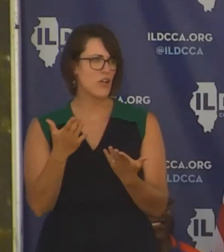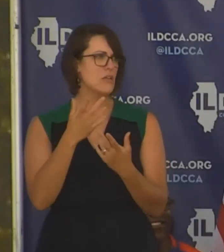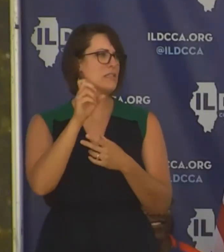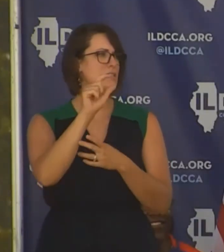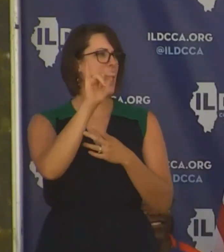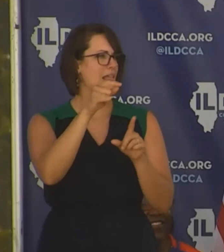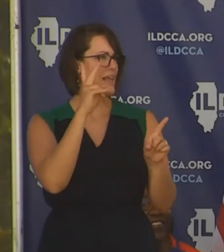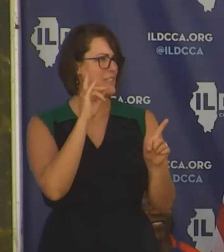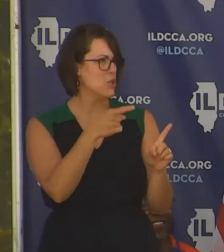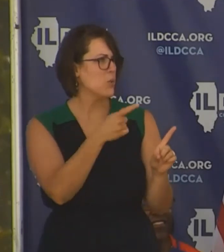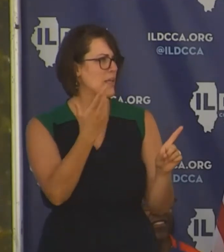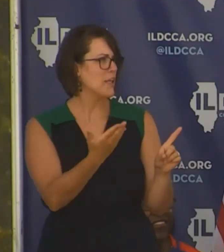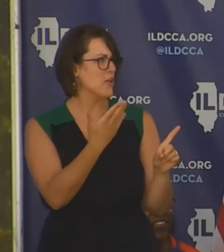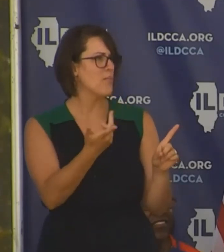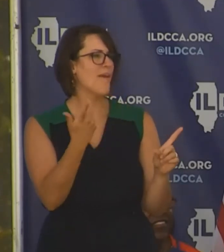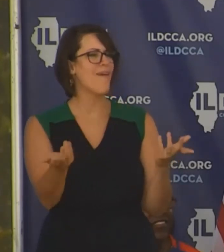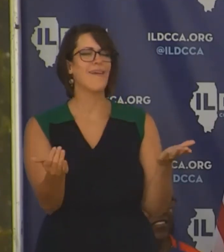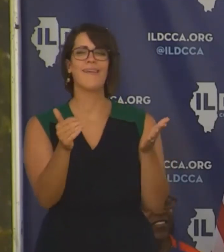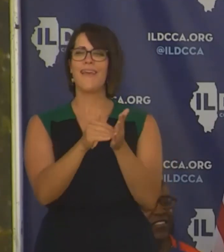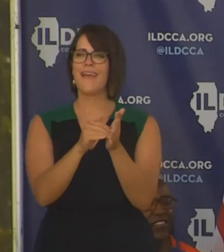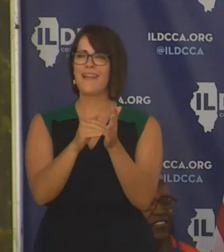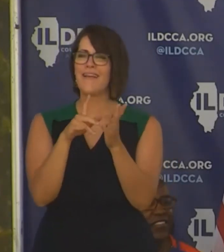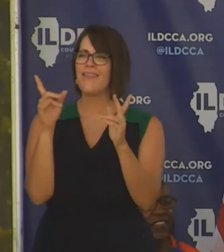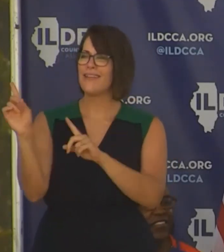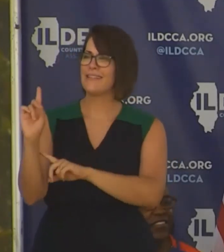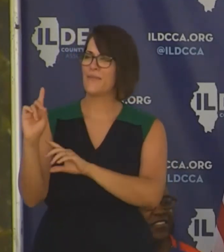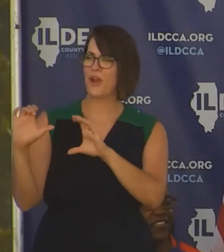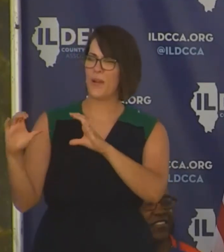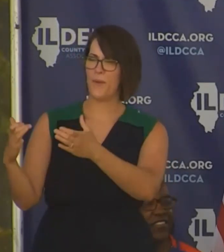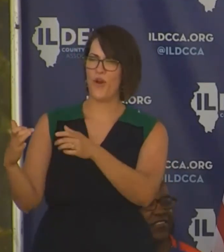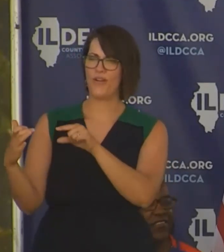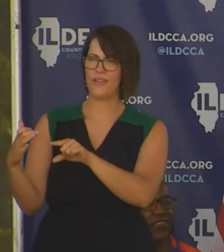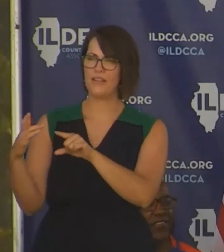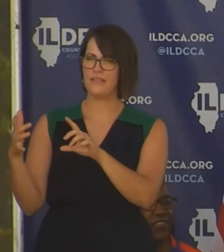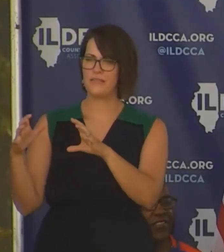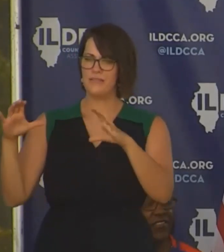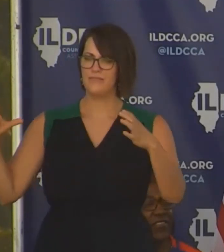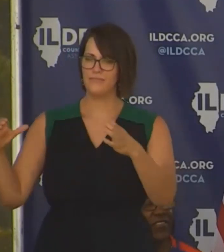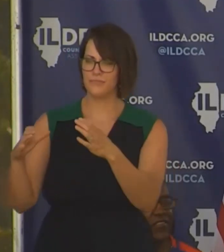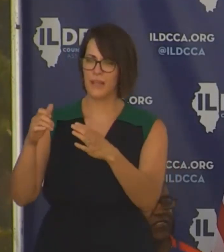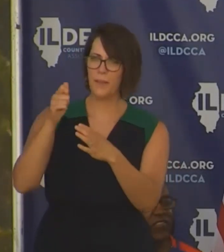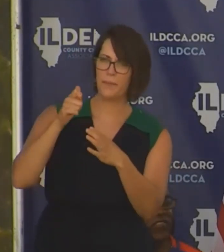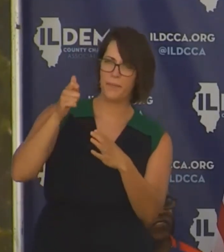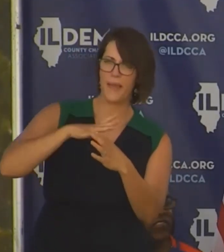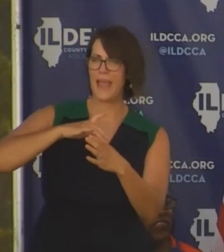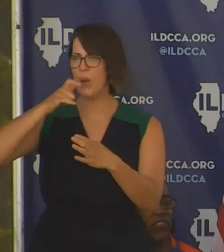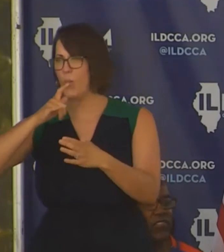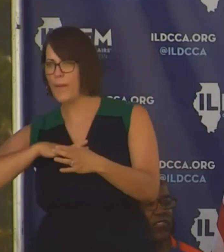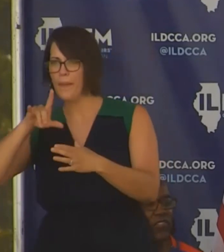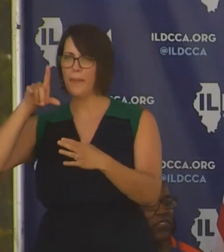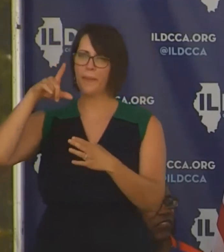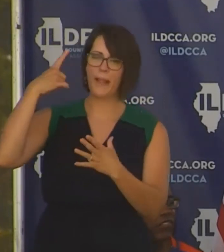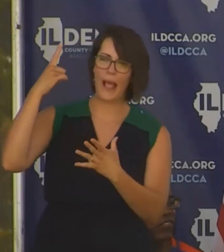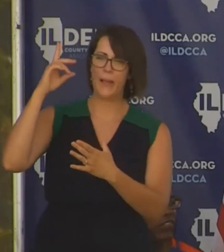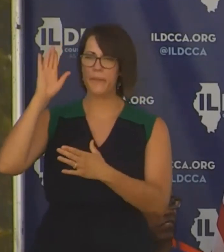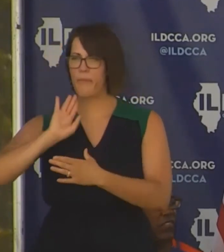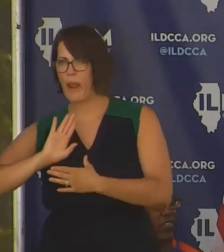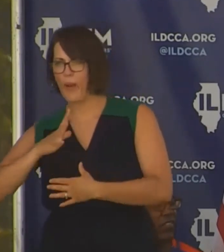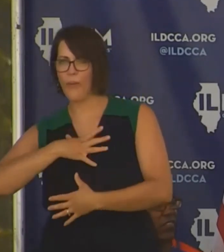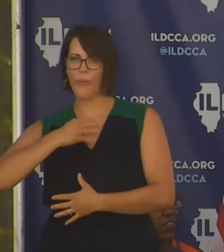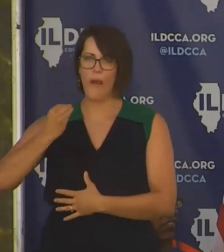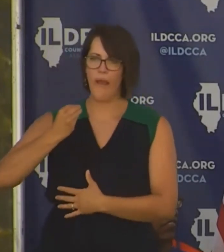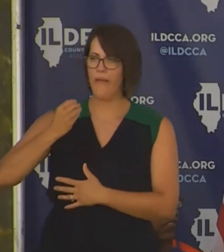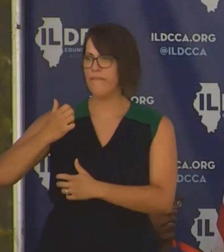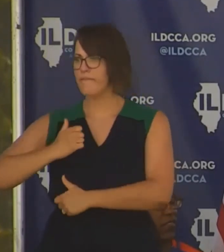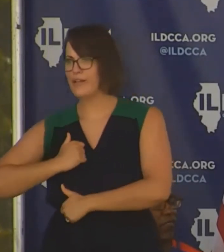here. Again, the Democratic Party is made up of men, women, black, brown, white, veterans,